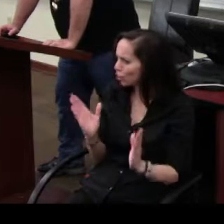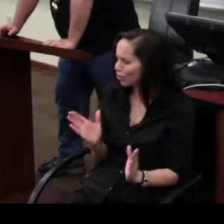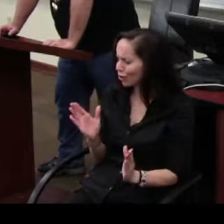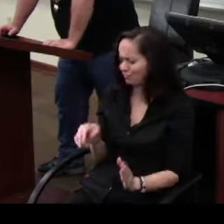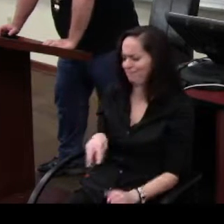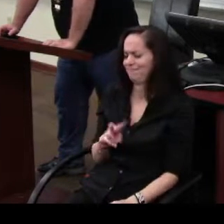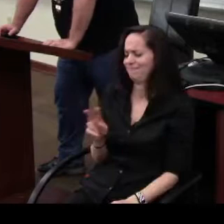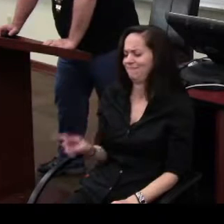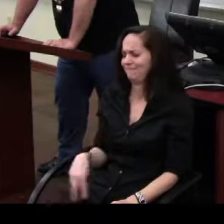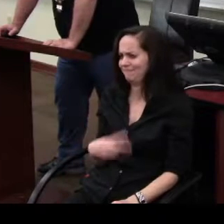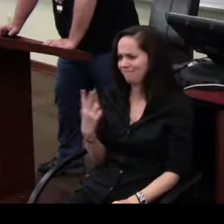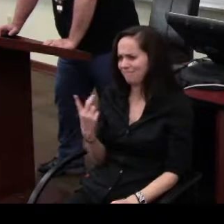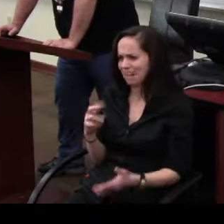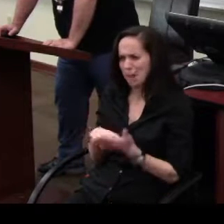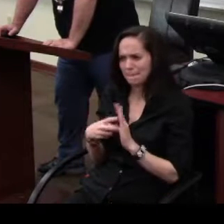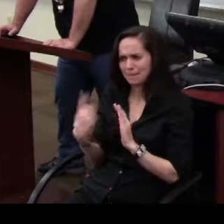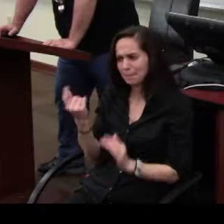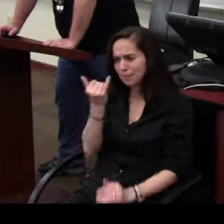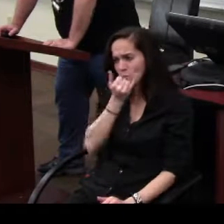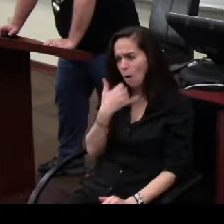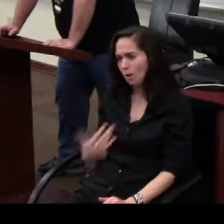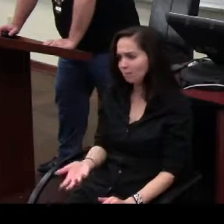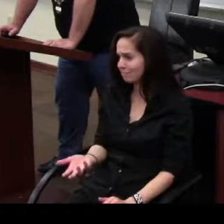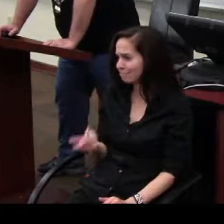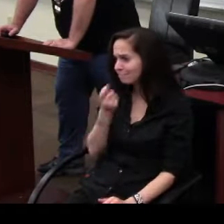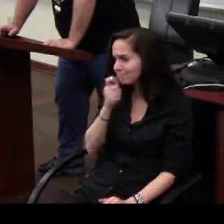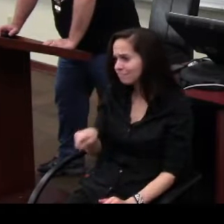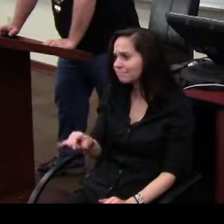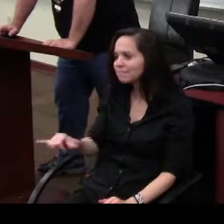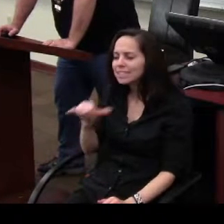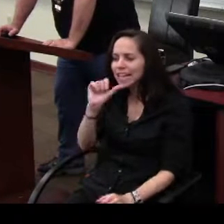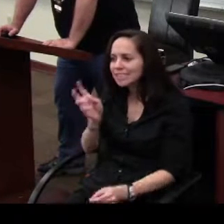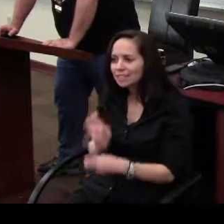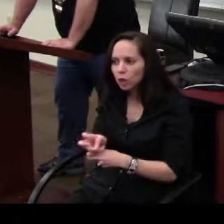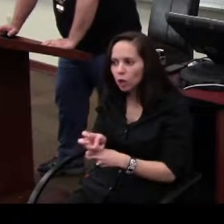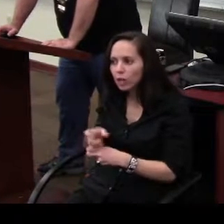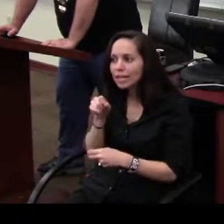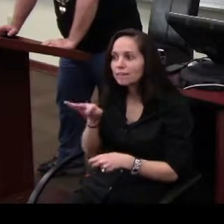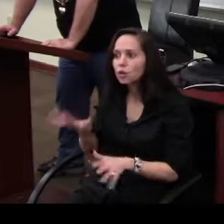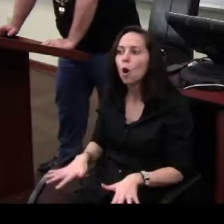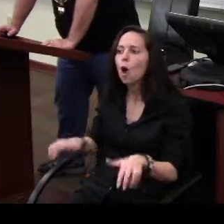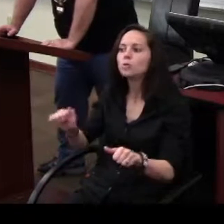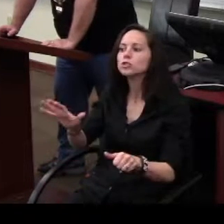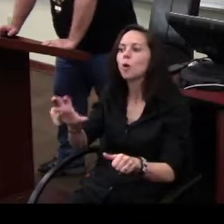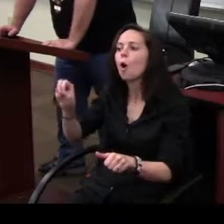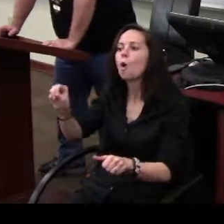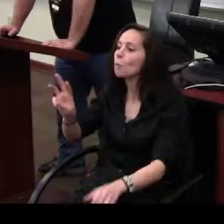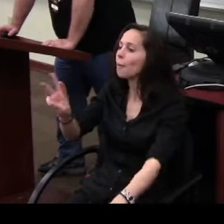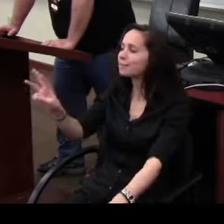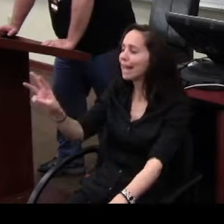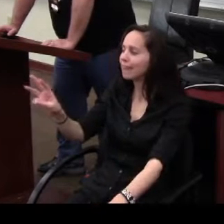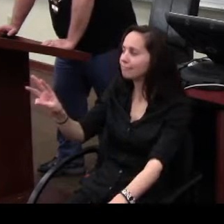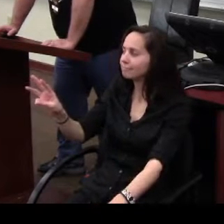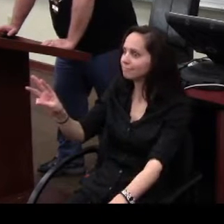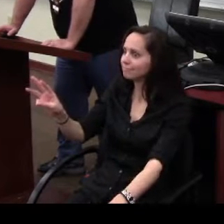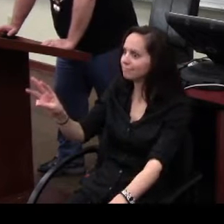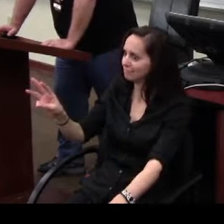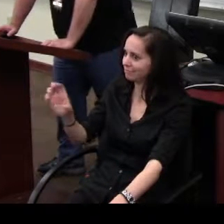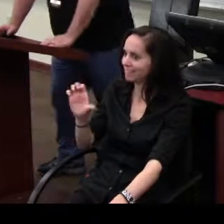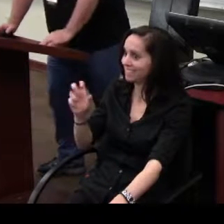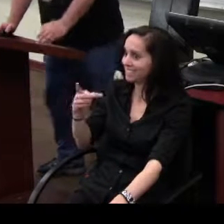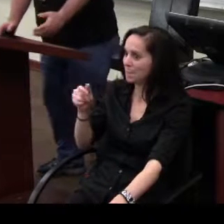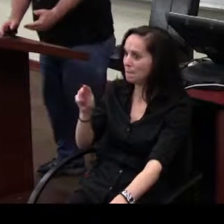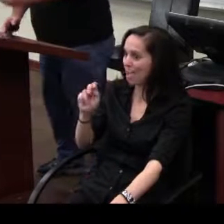there's likely to be something wrong with that. Okay, this is not difficult. If you host your own little websites,